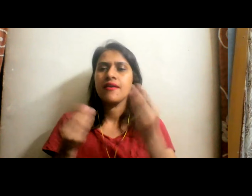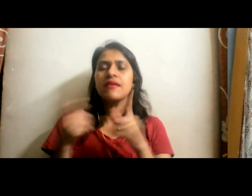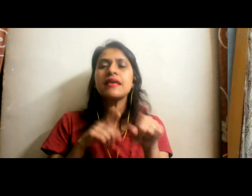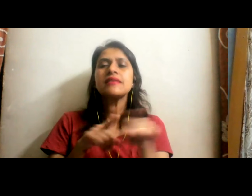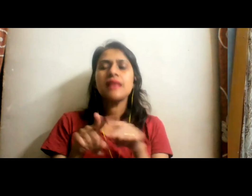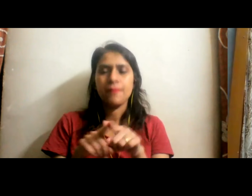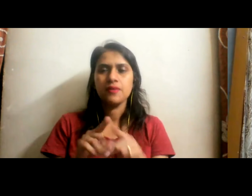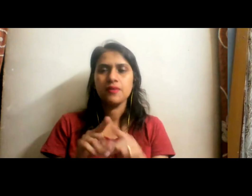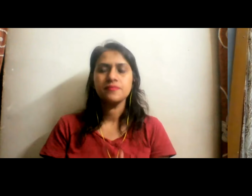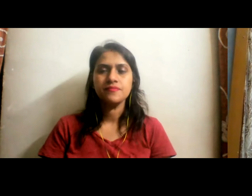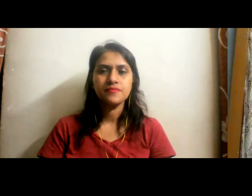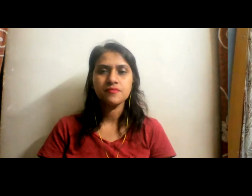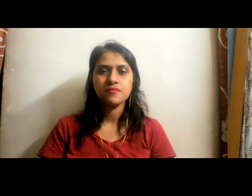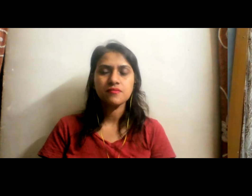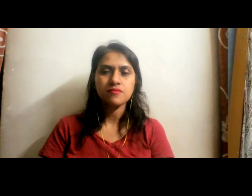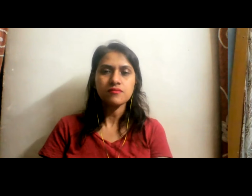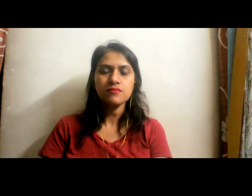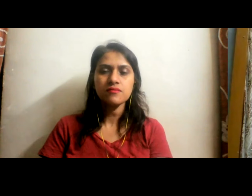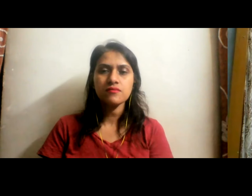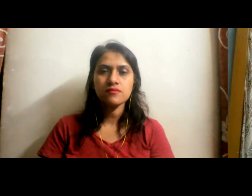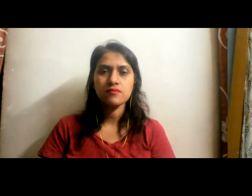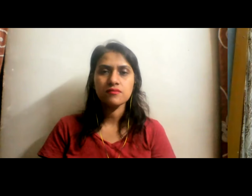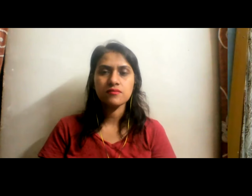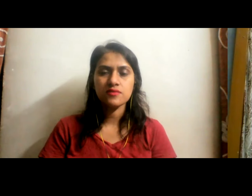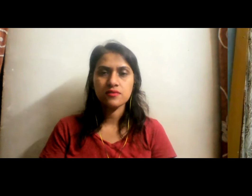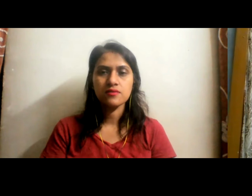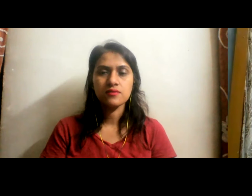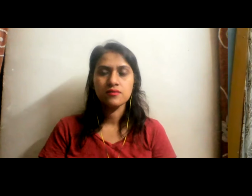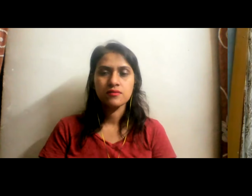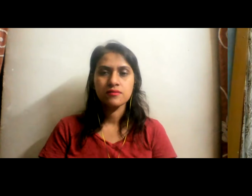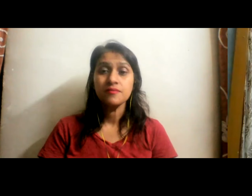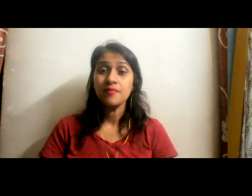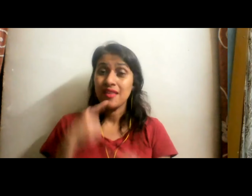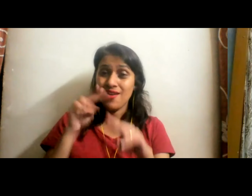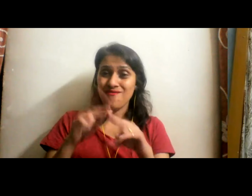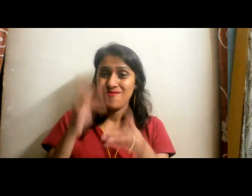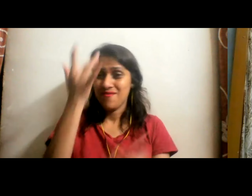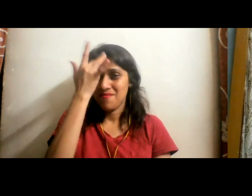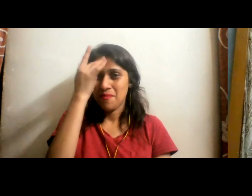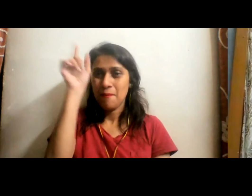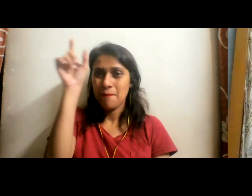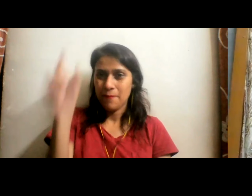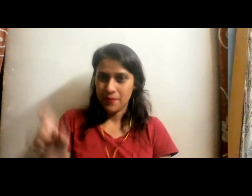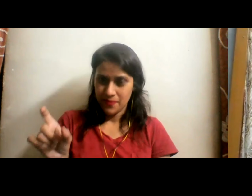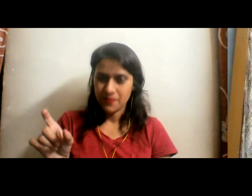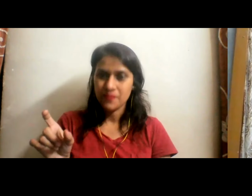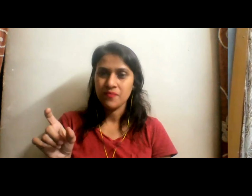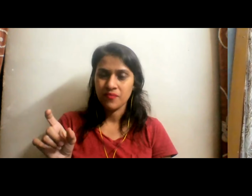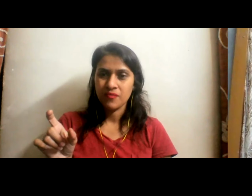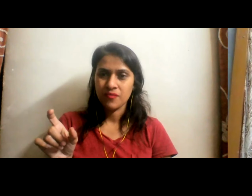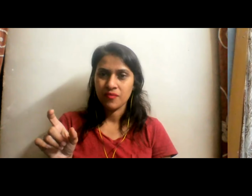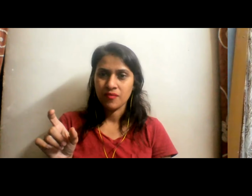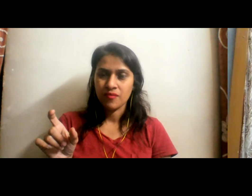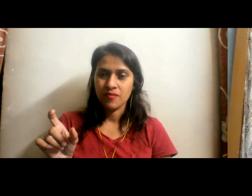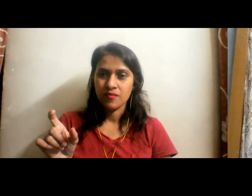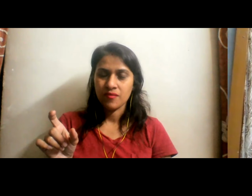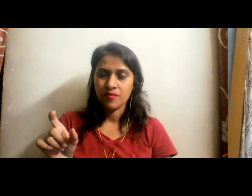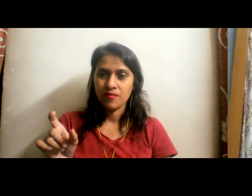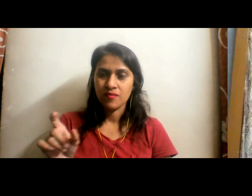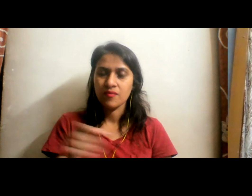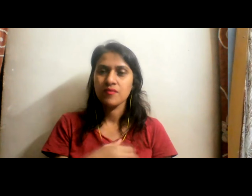if for example, if there is a patient and he is suffering from